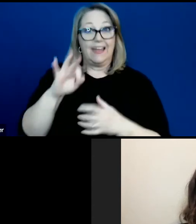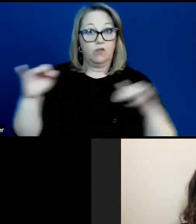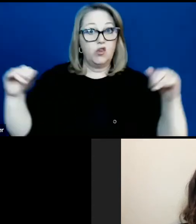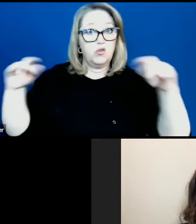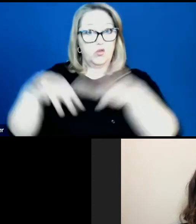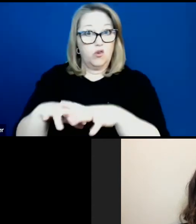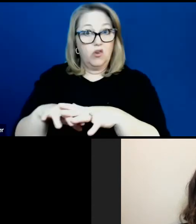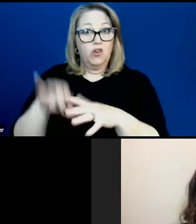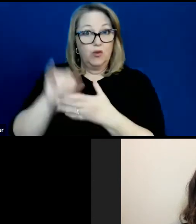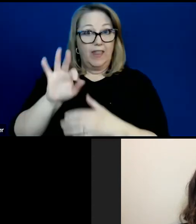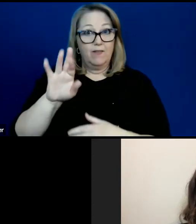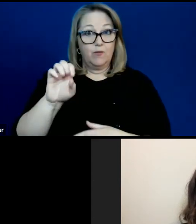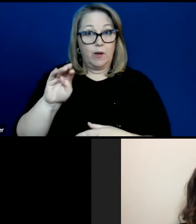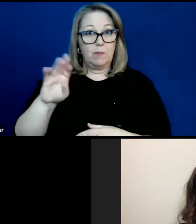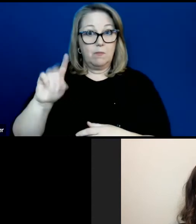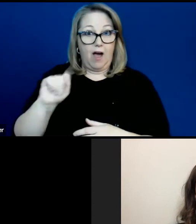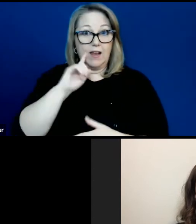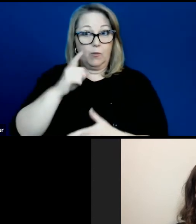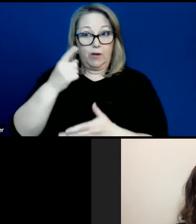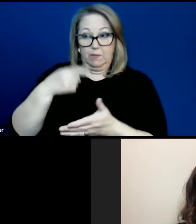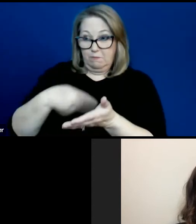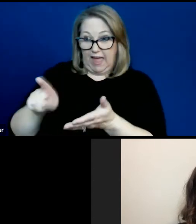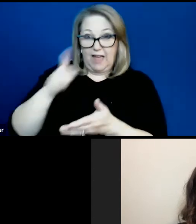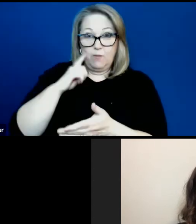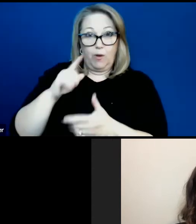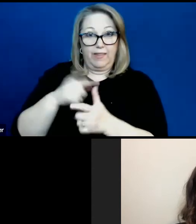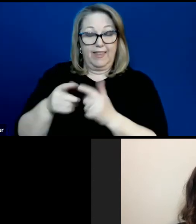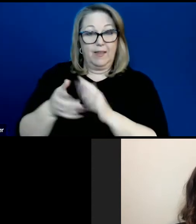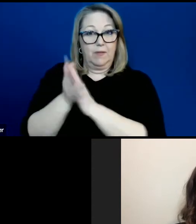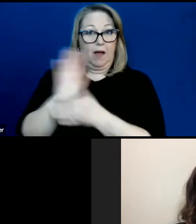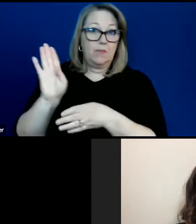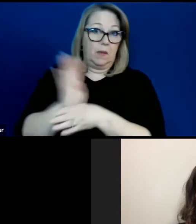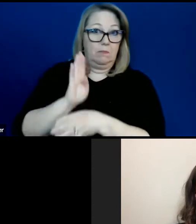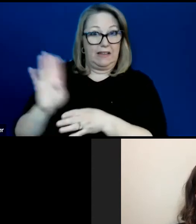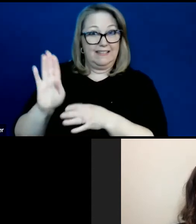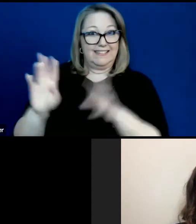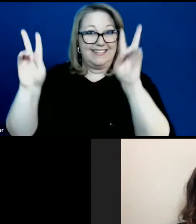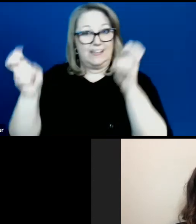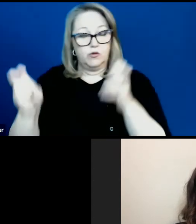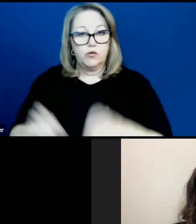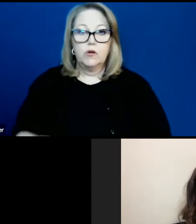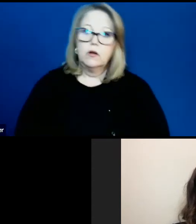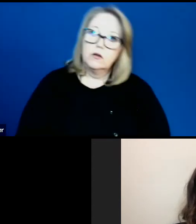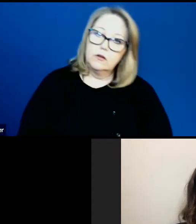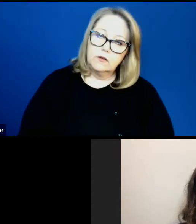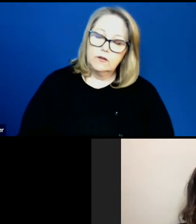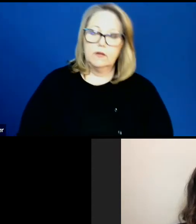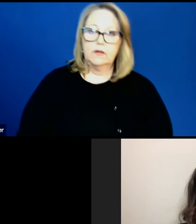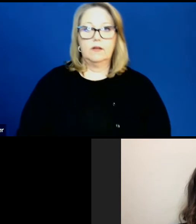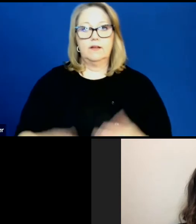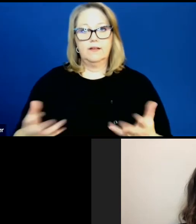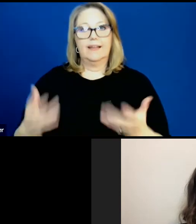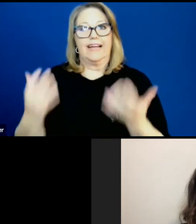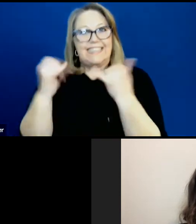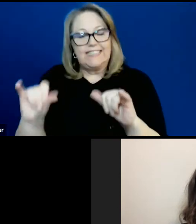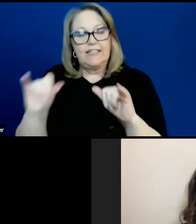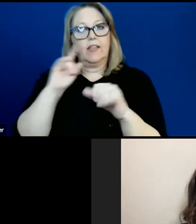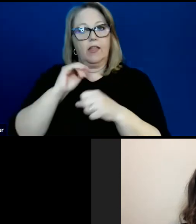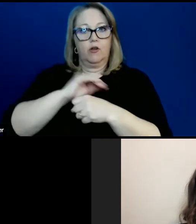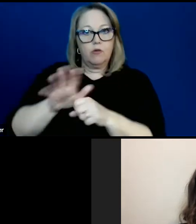plain irresponsible. The virus doesn't care about these definitions, these loopholes, call it a gathering, an assembly.